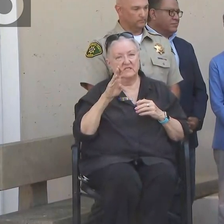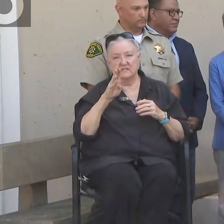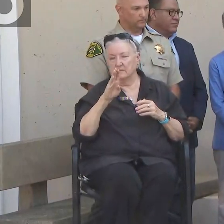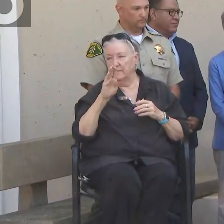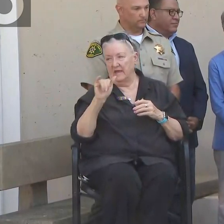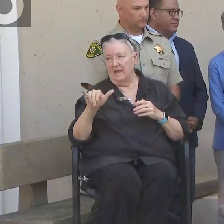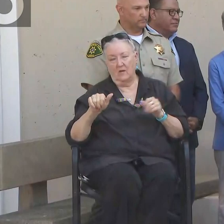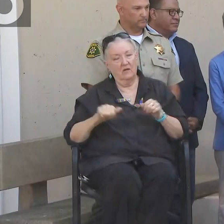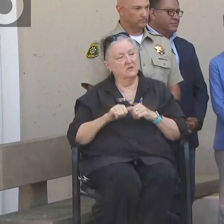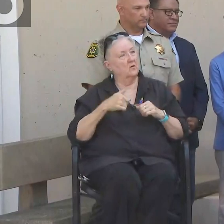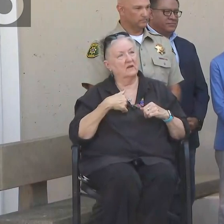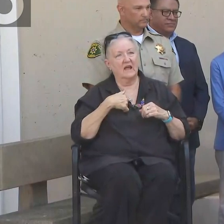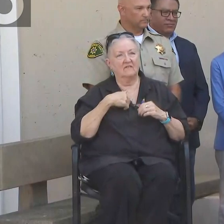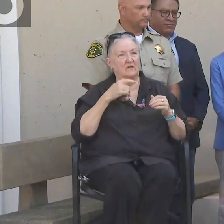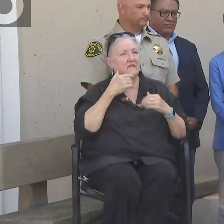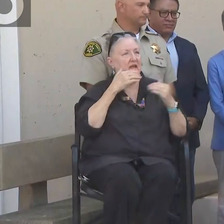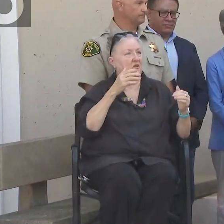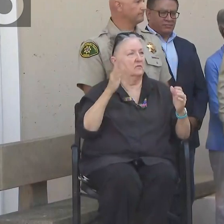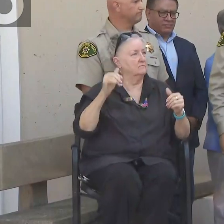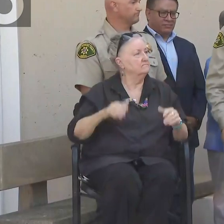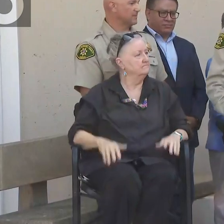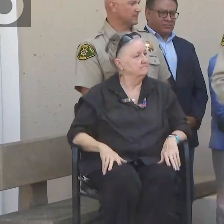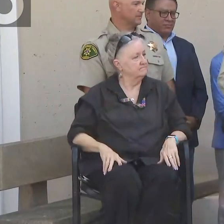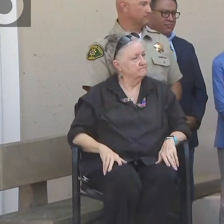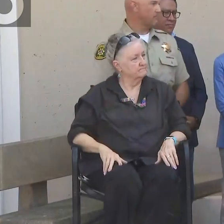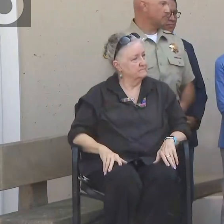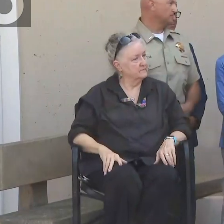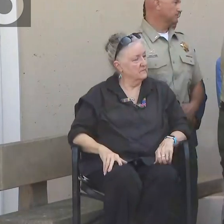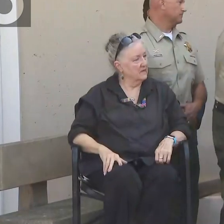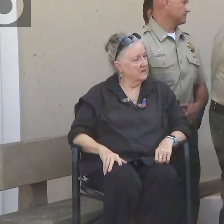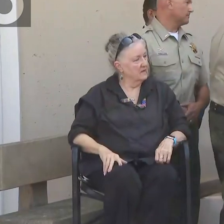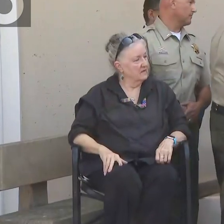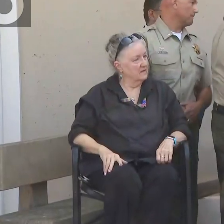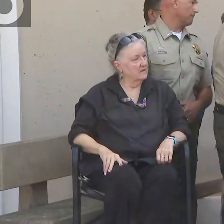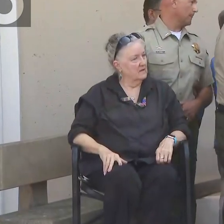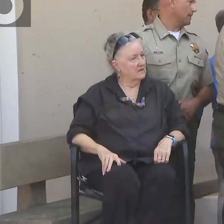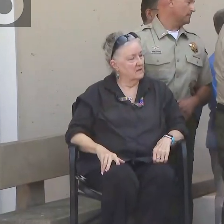Don't have that information for you. Thank you, ladies and gentlemen.